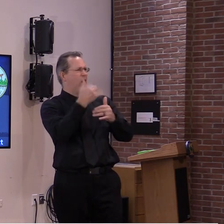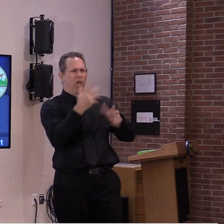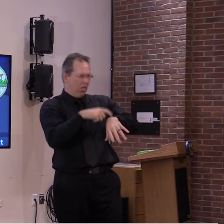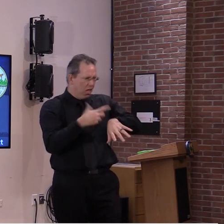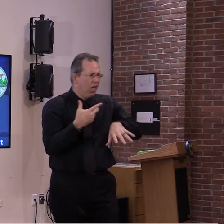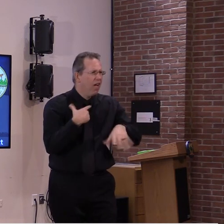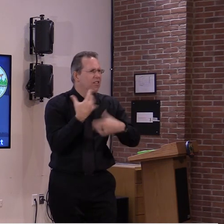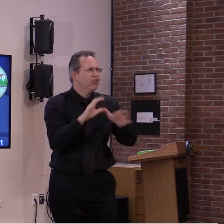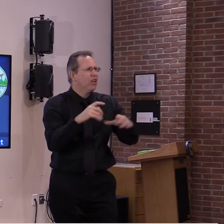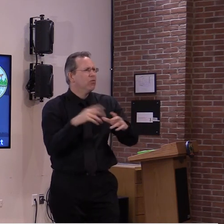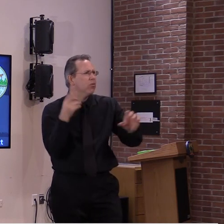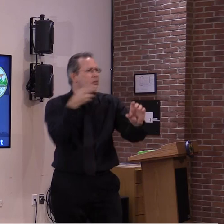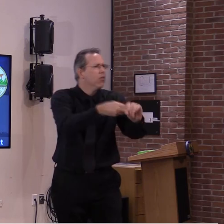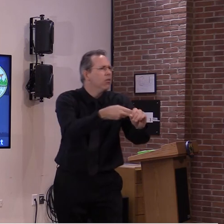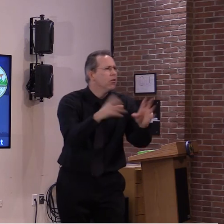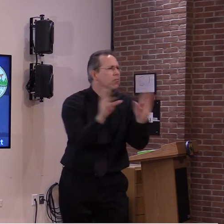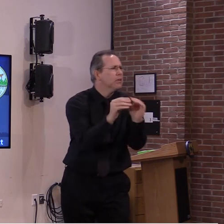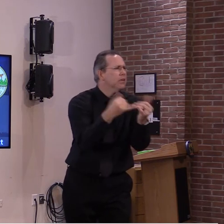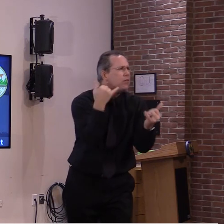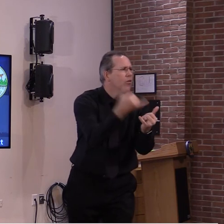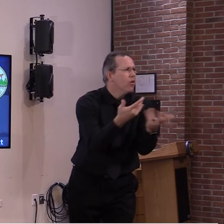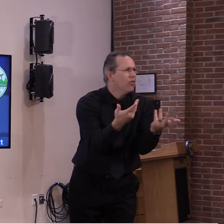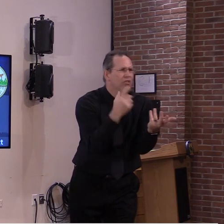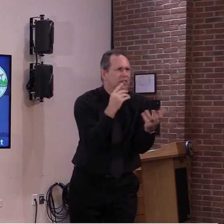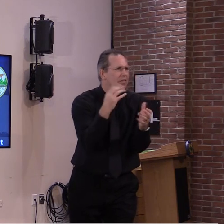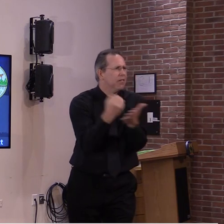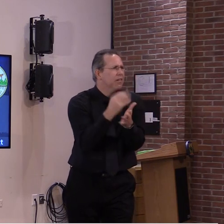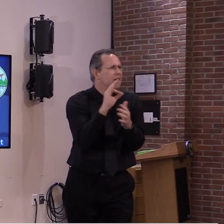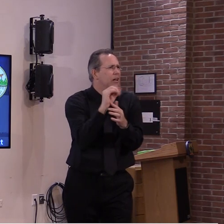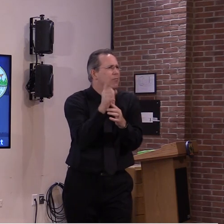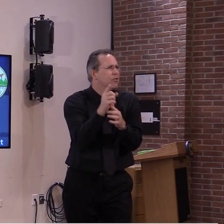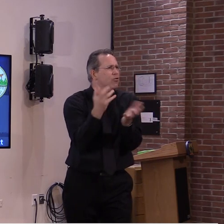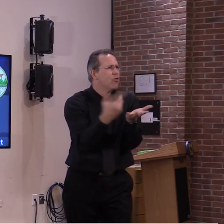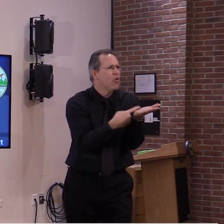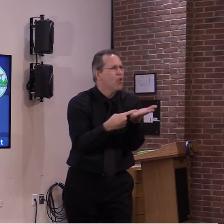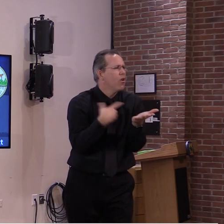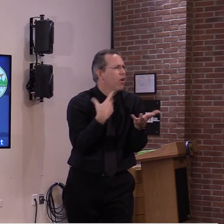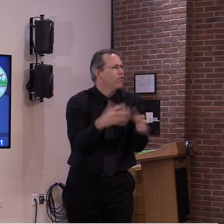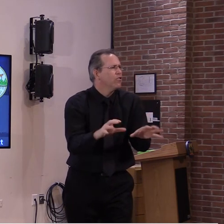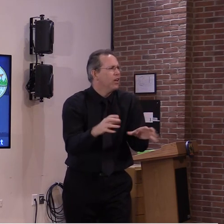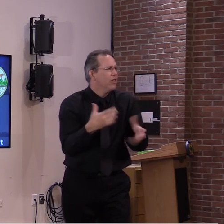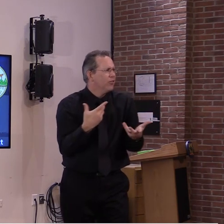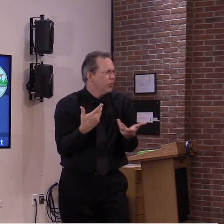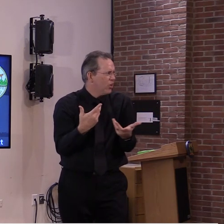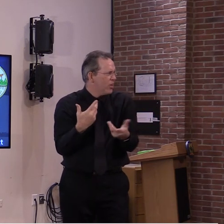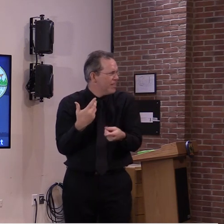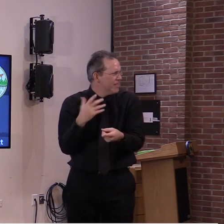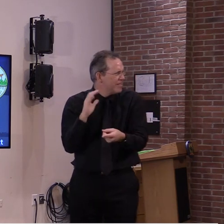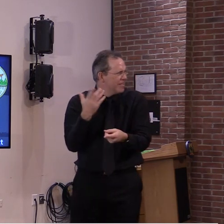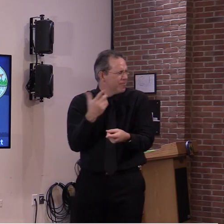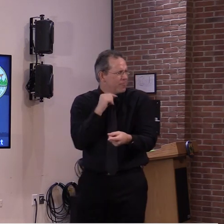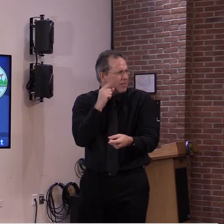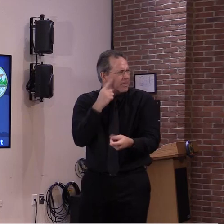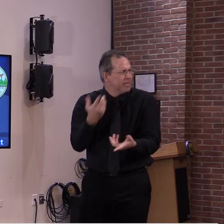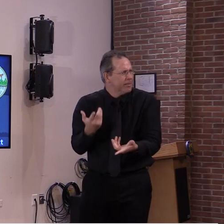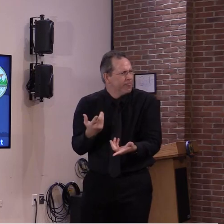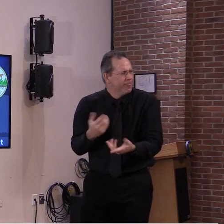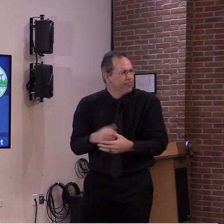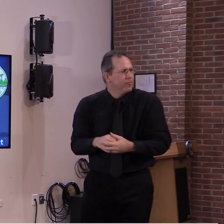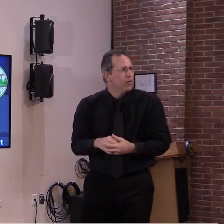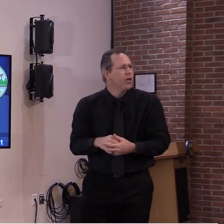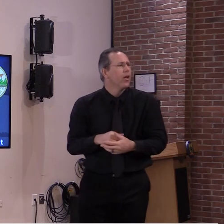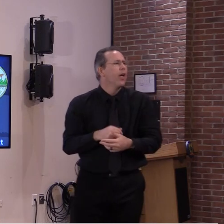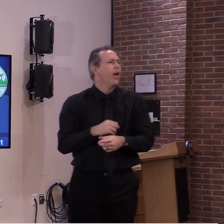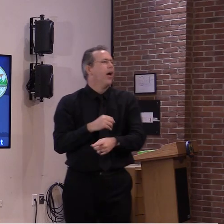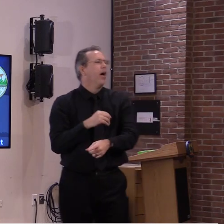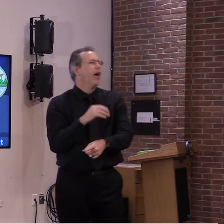with about 90 minutes notice? No, it's not a good observation, Mike. We also followed